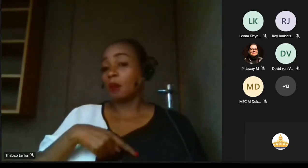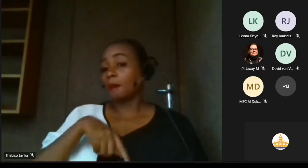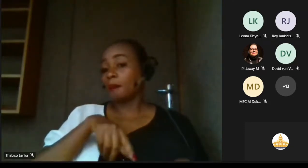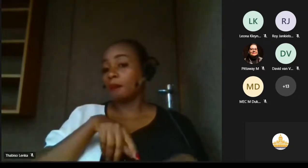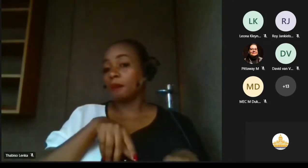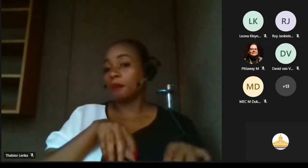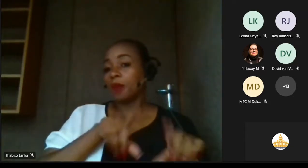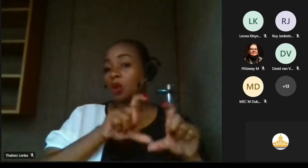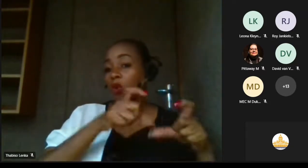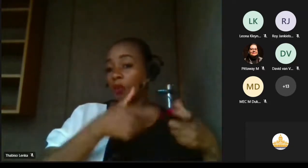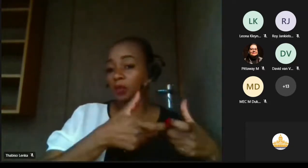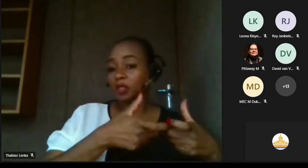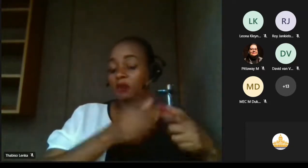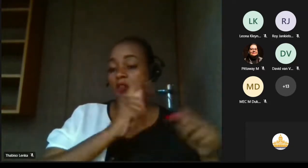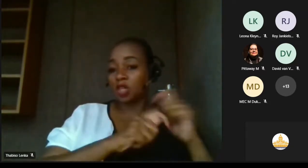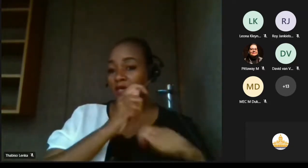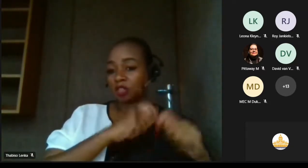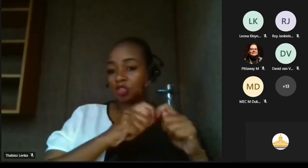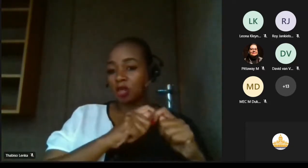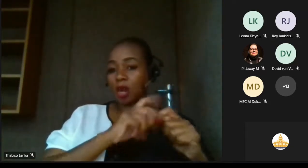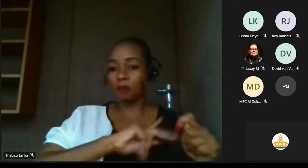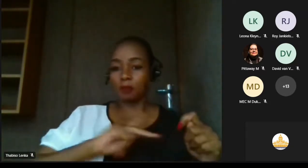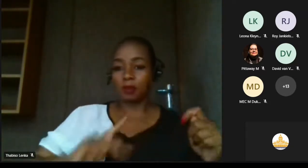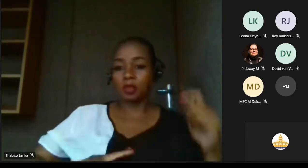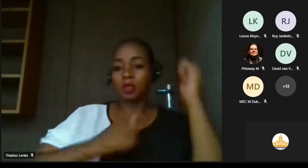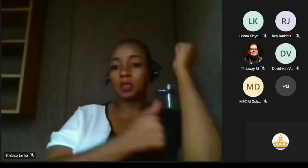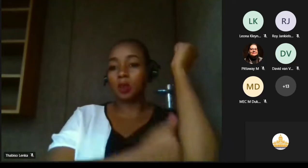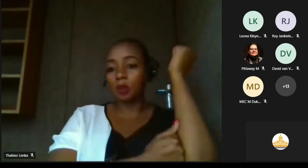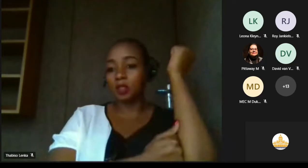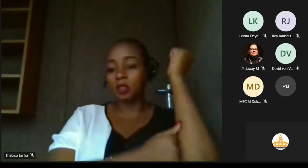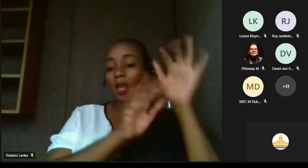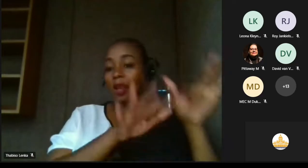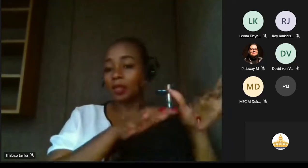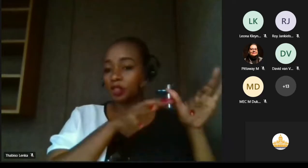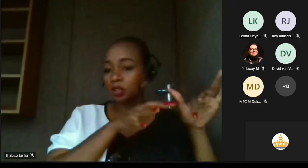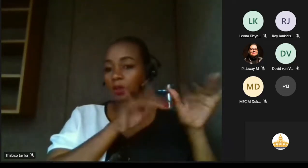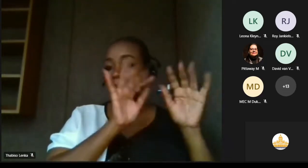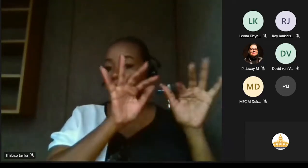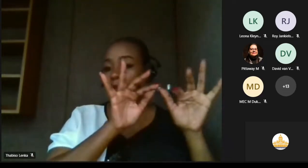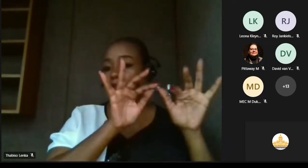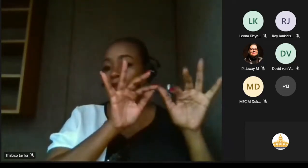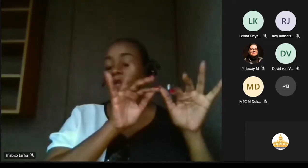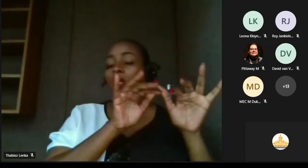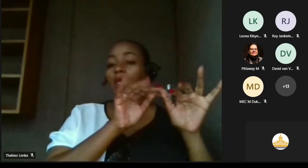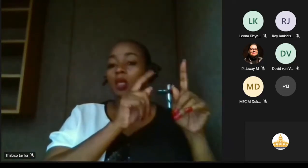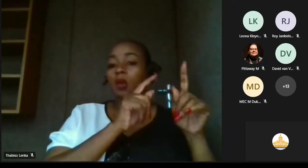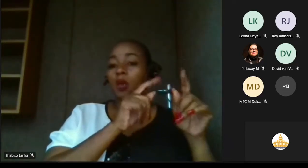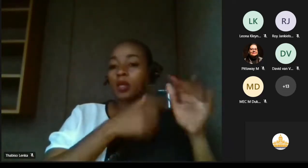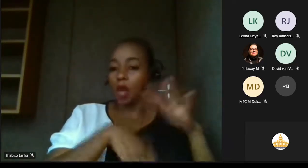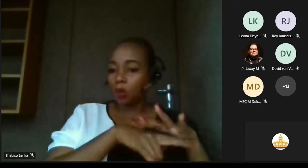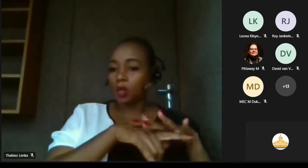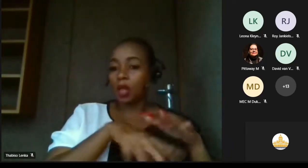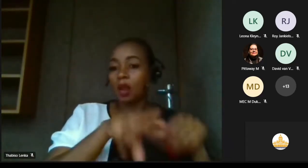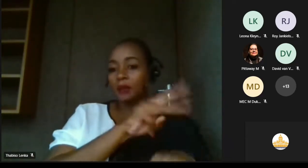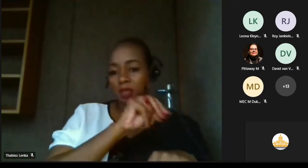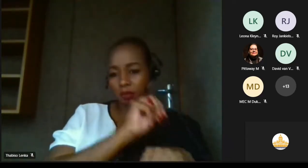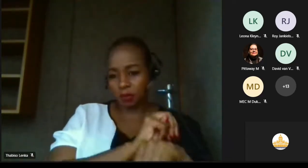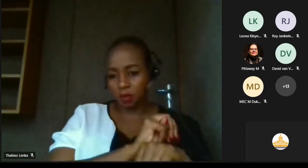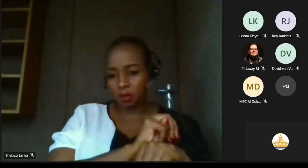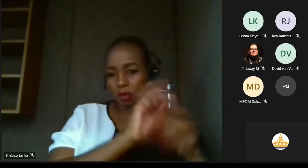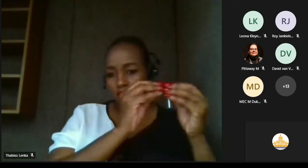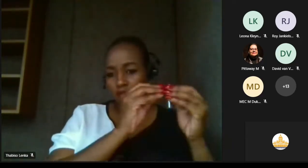Cooperative Governance, Traditional Affairs, Office of the Premier and Legislature held public hearings on Local Government Municipal Systems